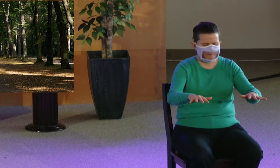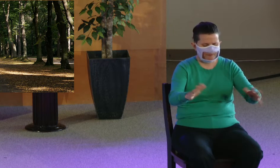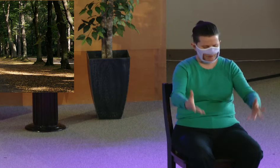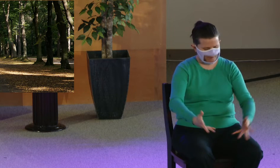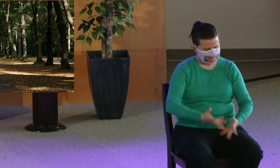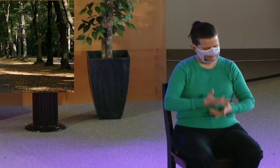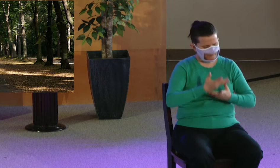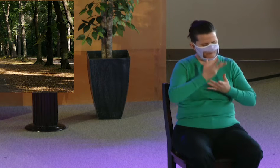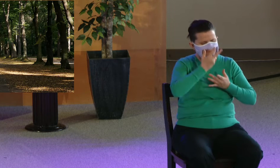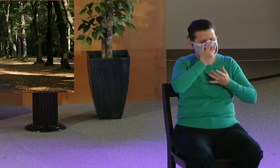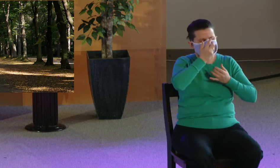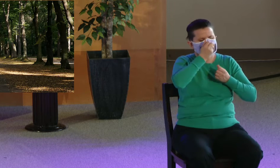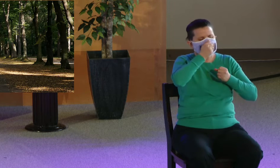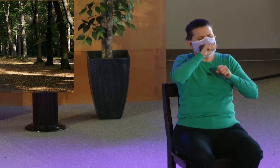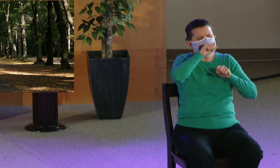Exhale.